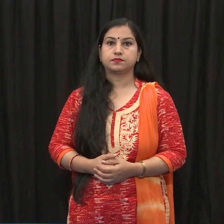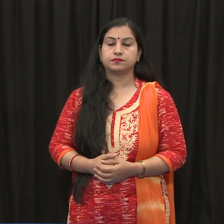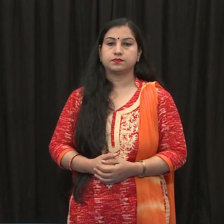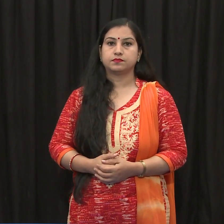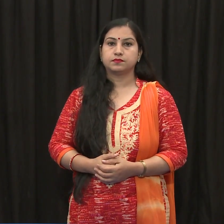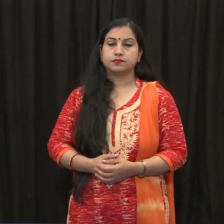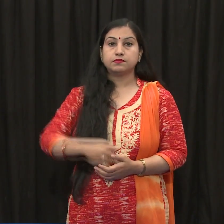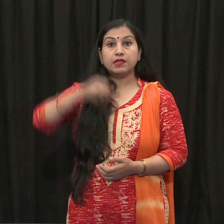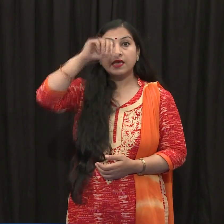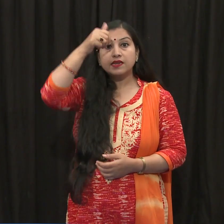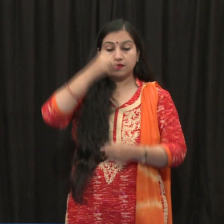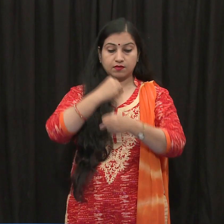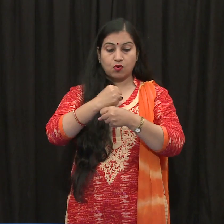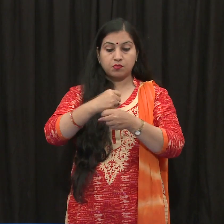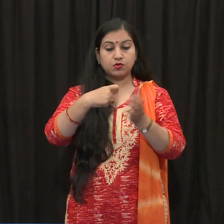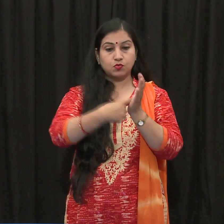Indian Constitution guarantees